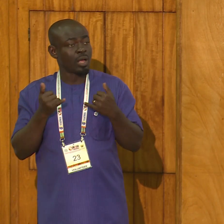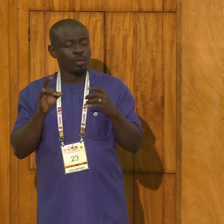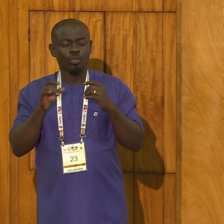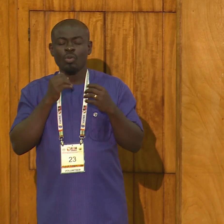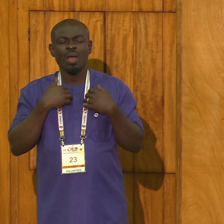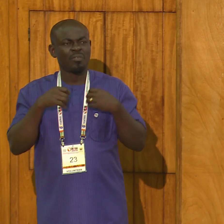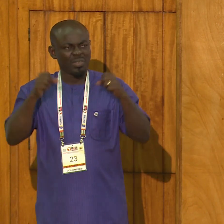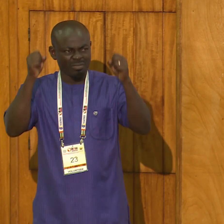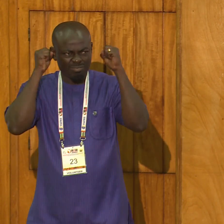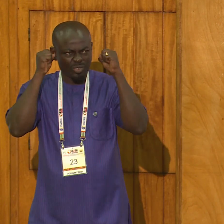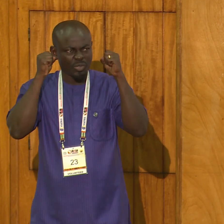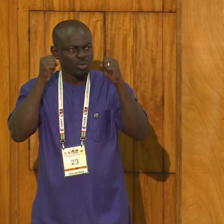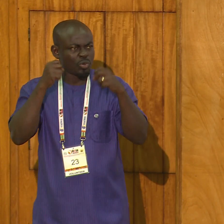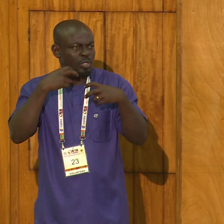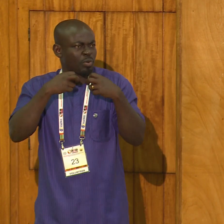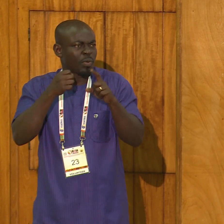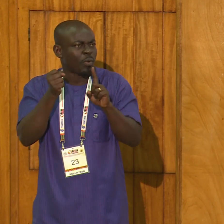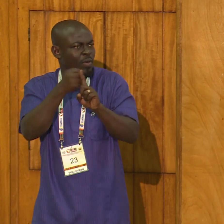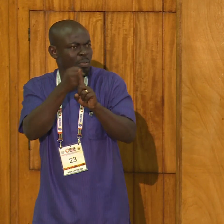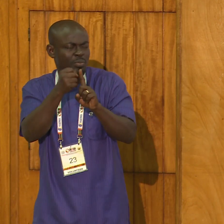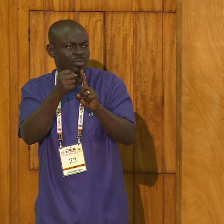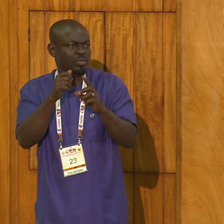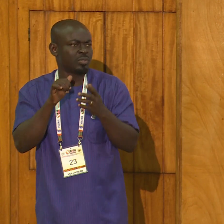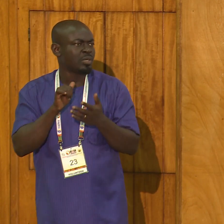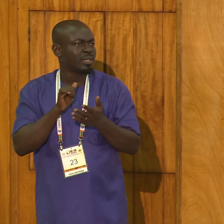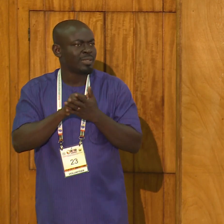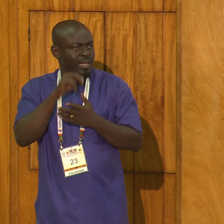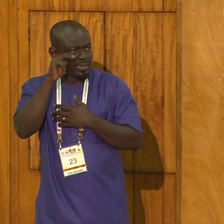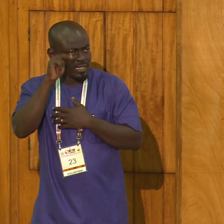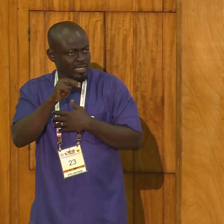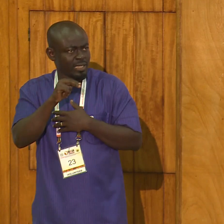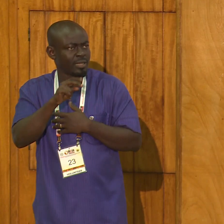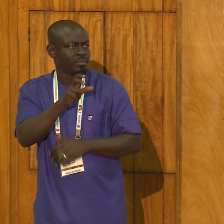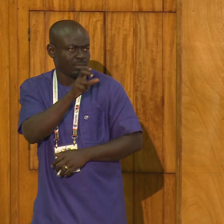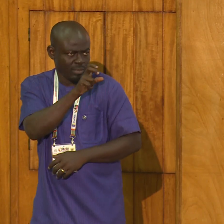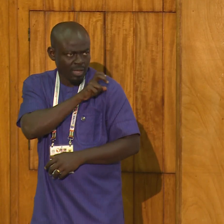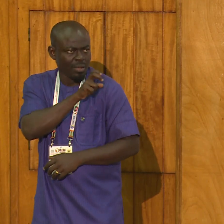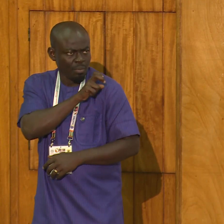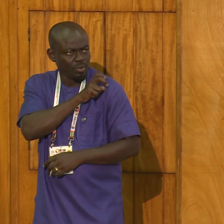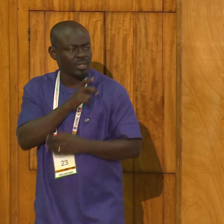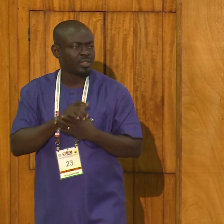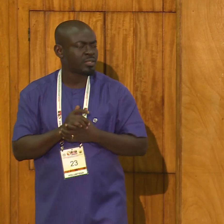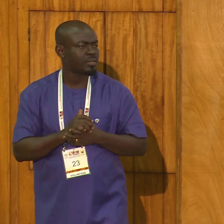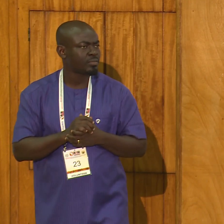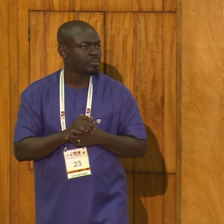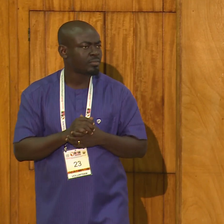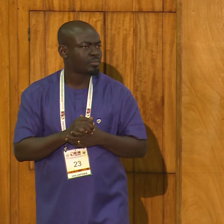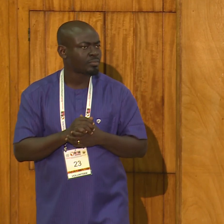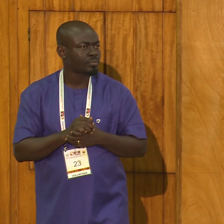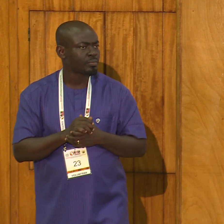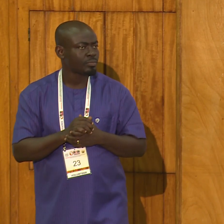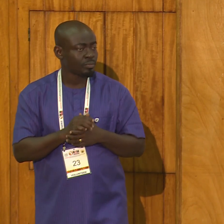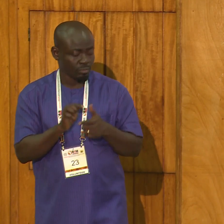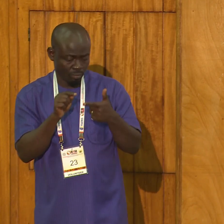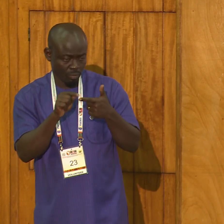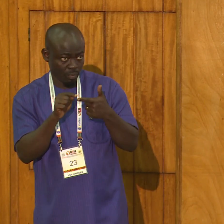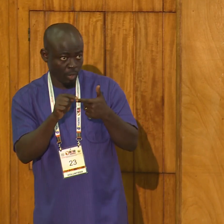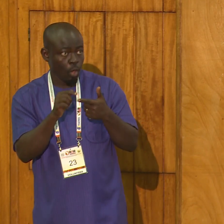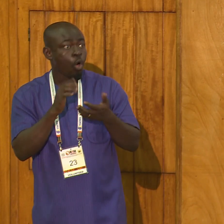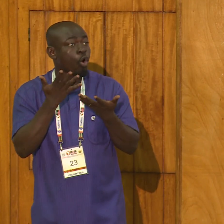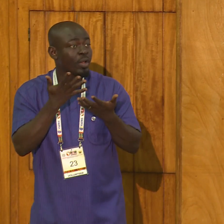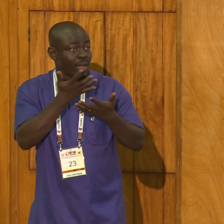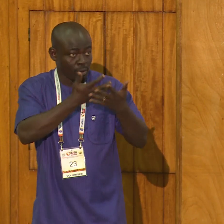serious cases of abuse that really needed the Zimbabwe Republic Police. Then on the